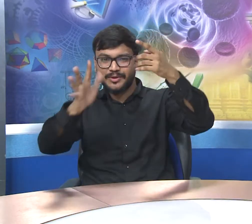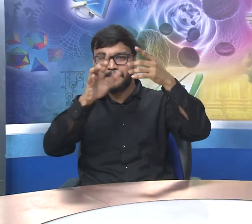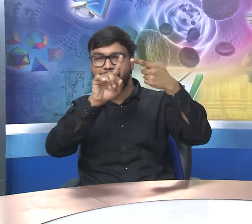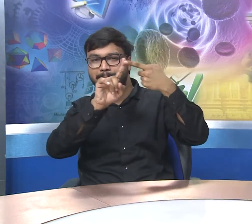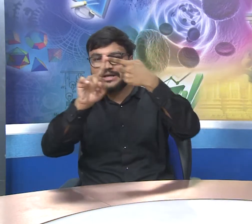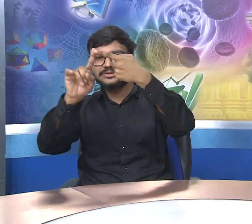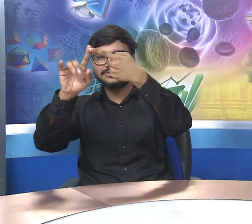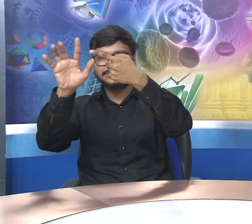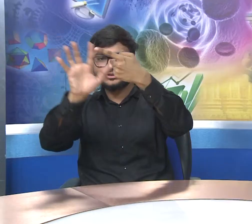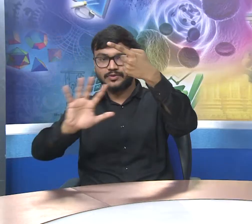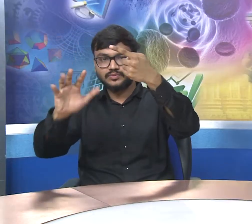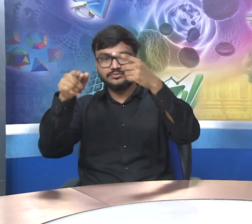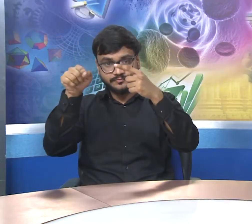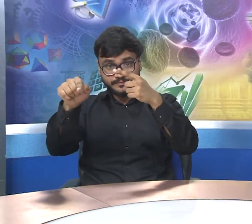European and Western countries,